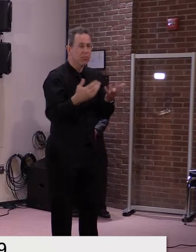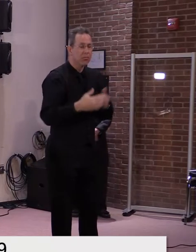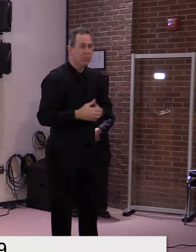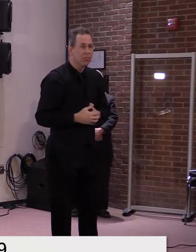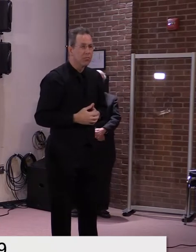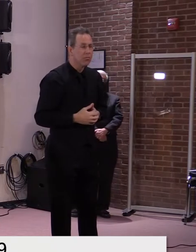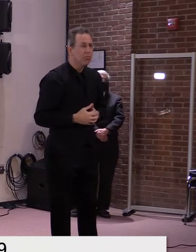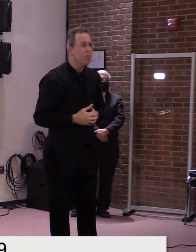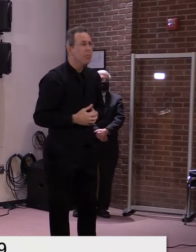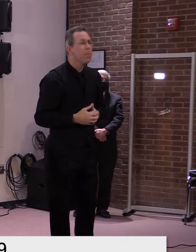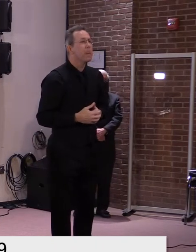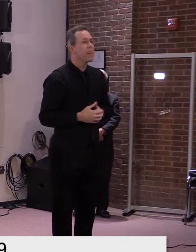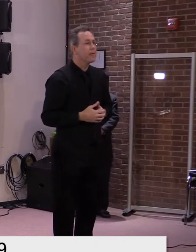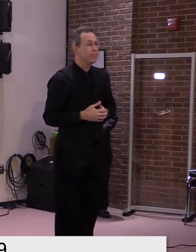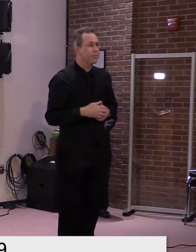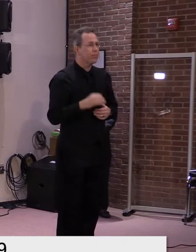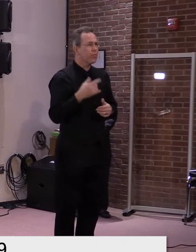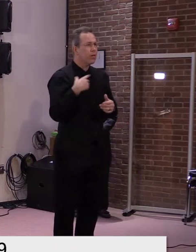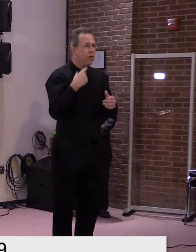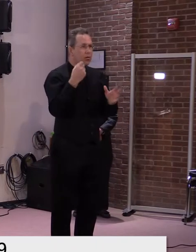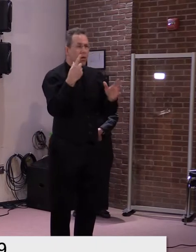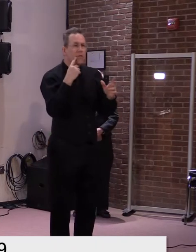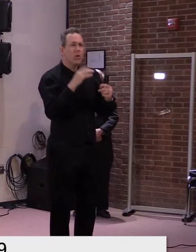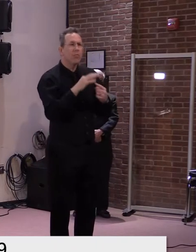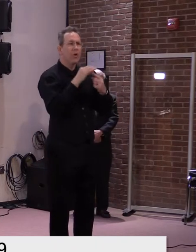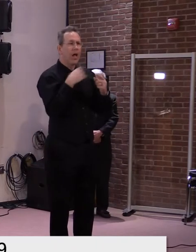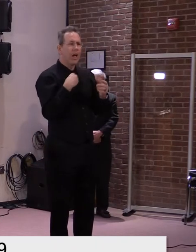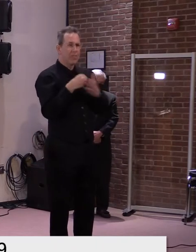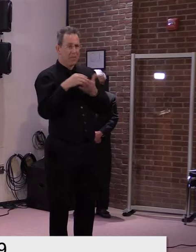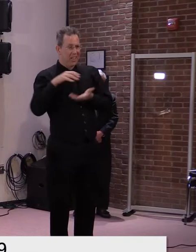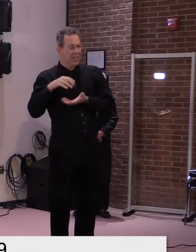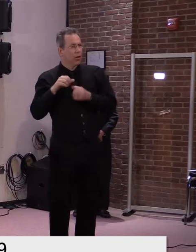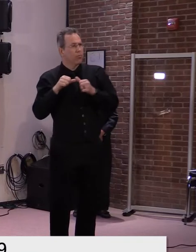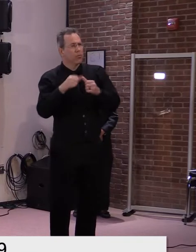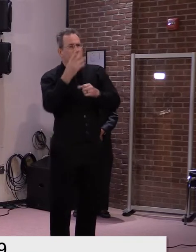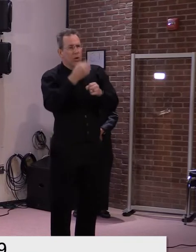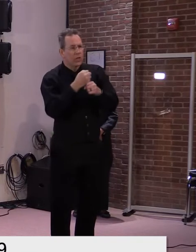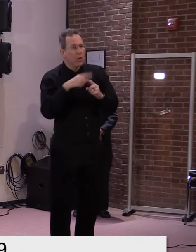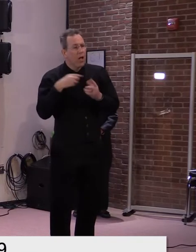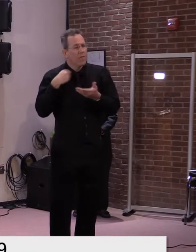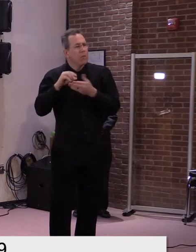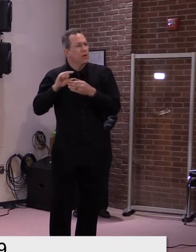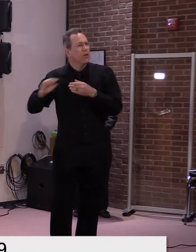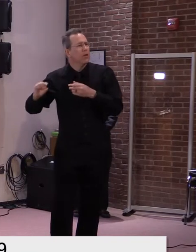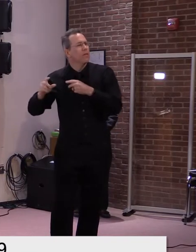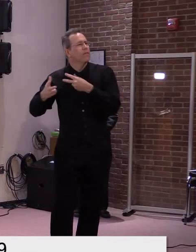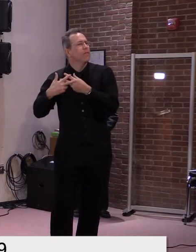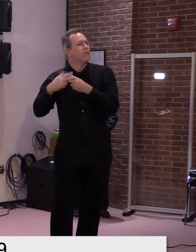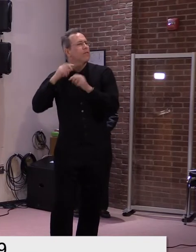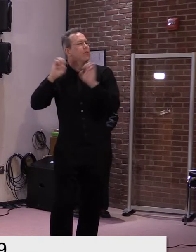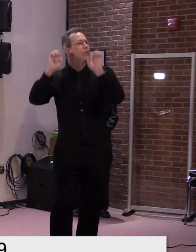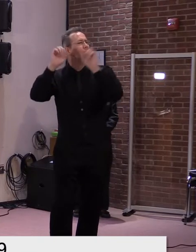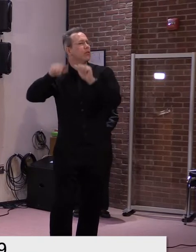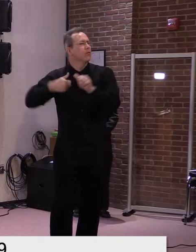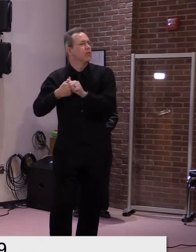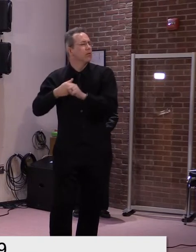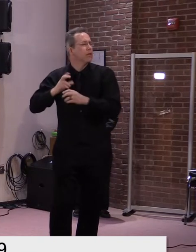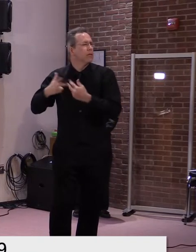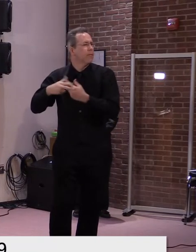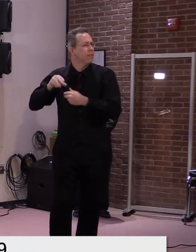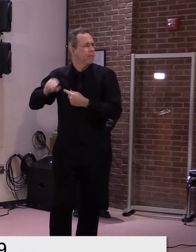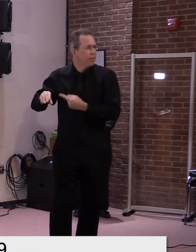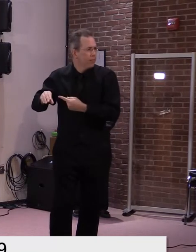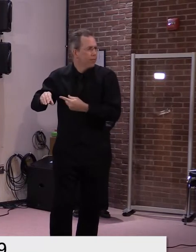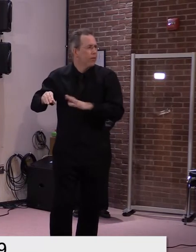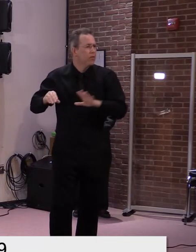emergency and immediate needs to respond to the pandemic and its economic impacts, there's some time for local